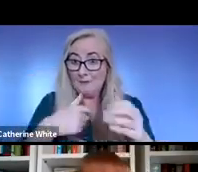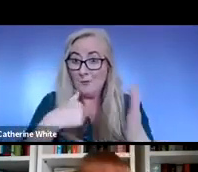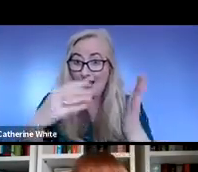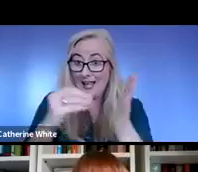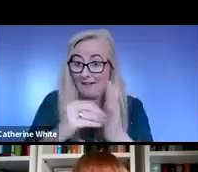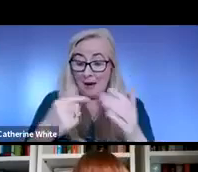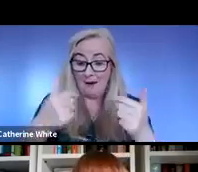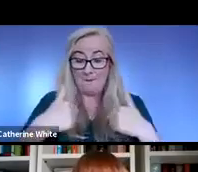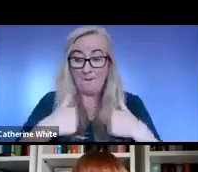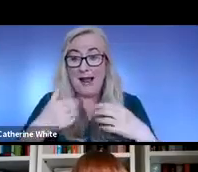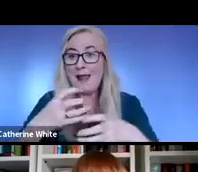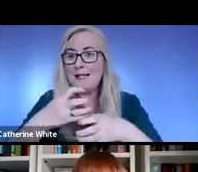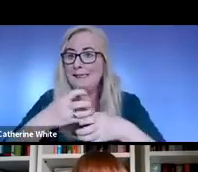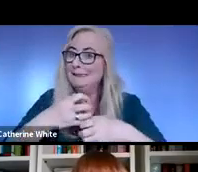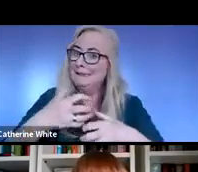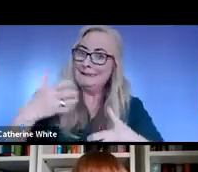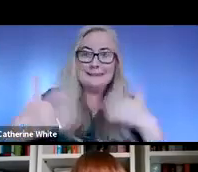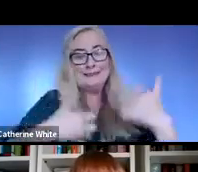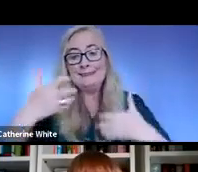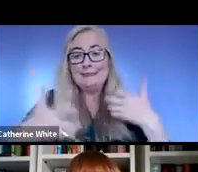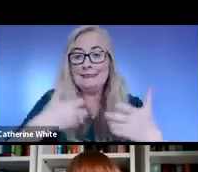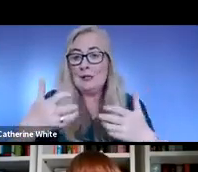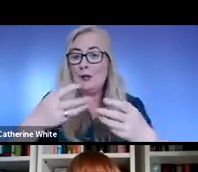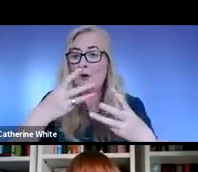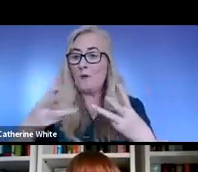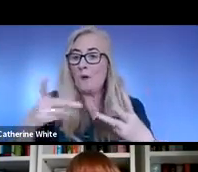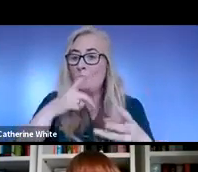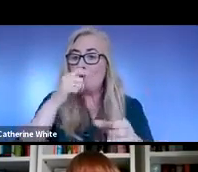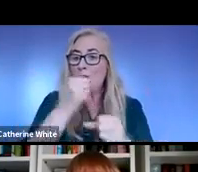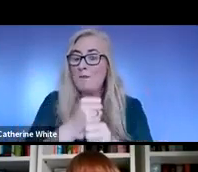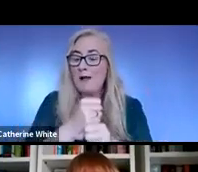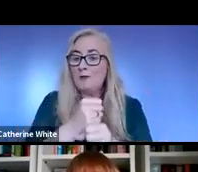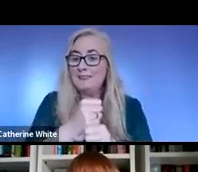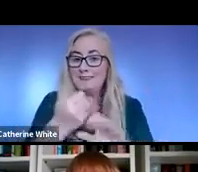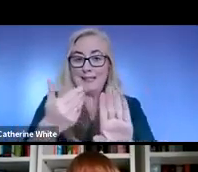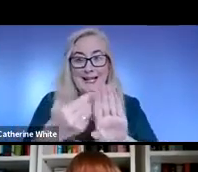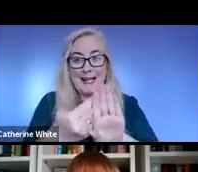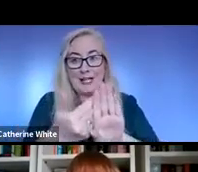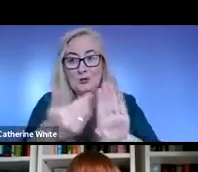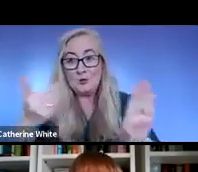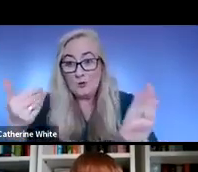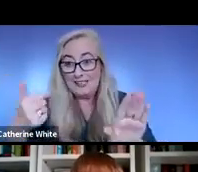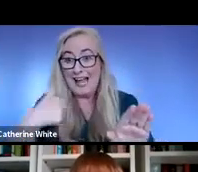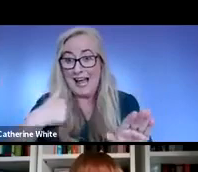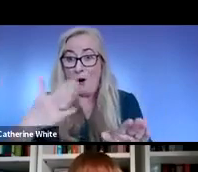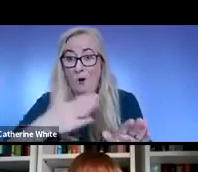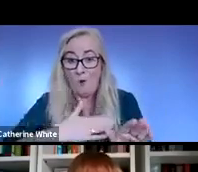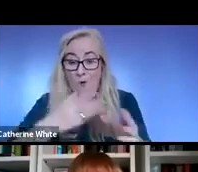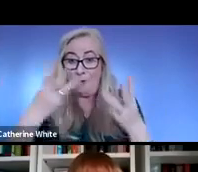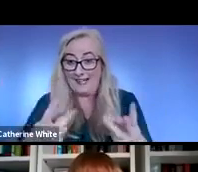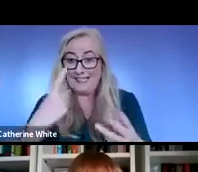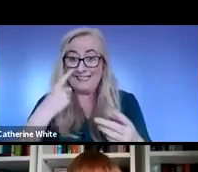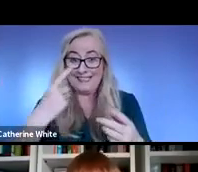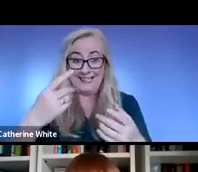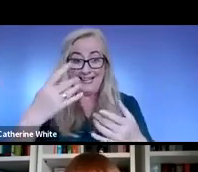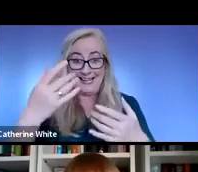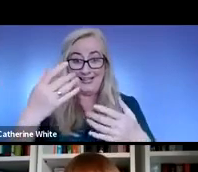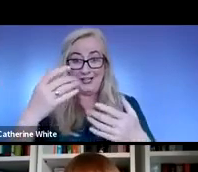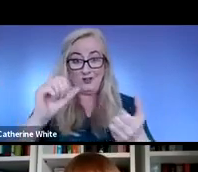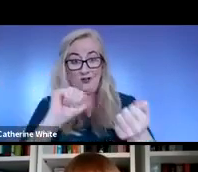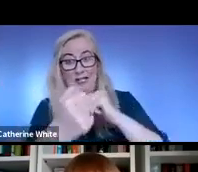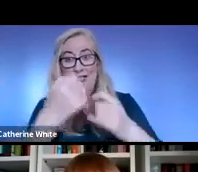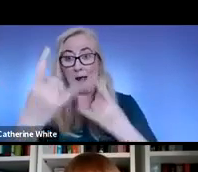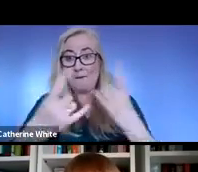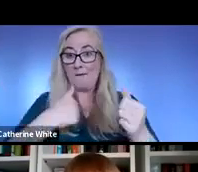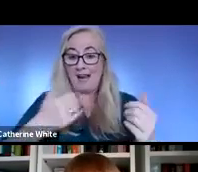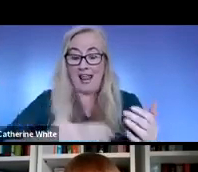my frustration when we talk about the journey to inclusion is that I would like it to happen within my lifetime. And if we are going to wait